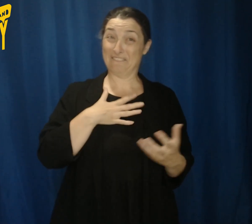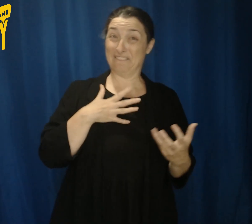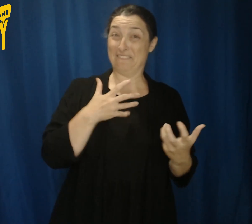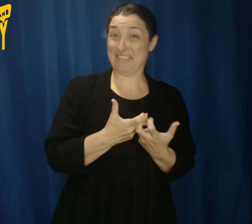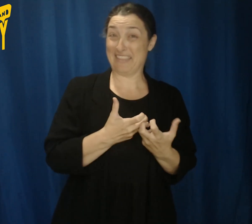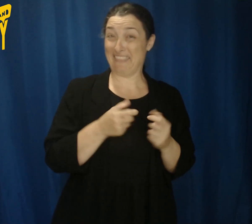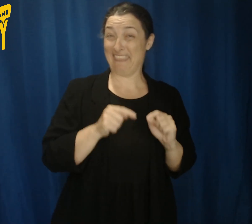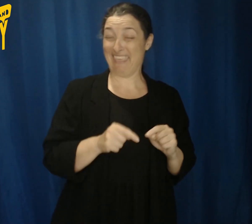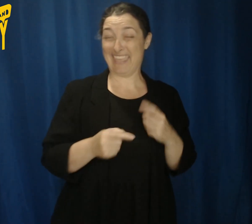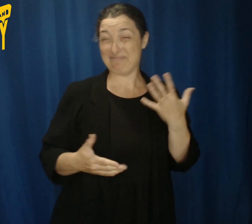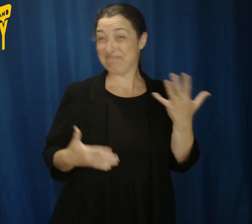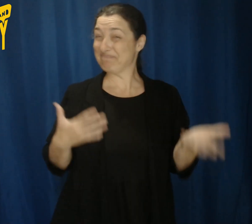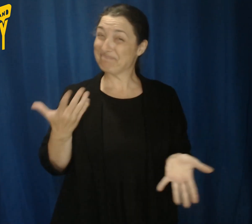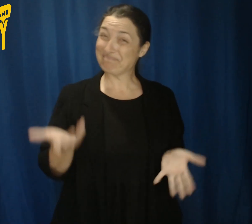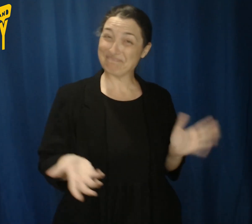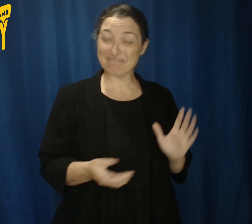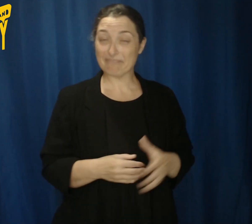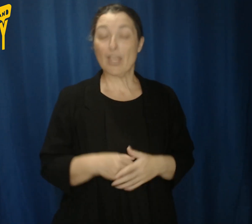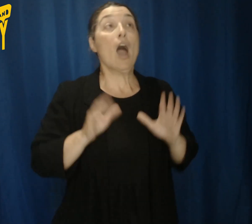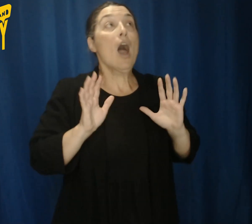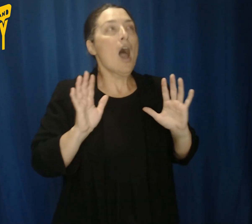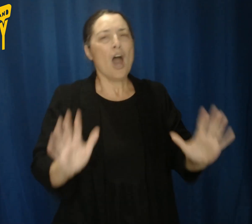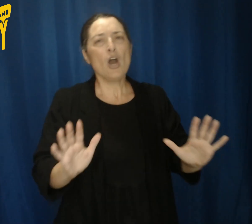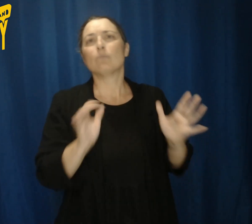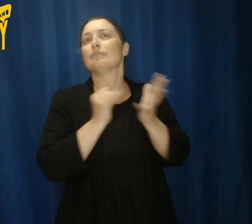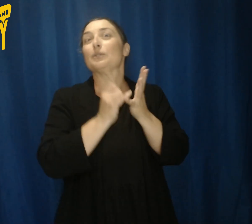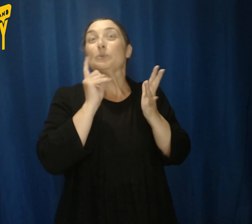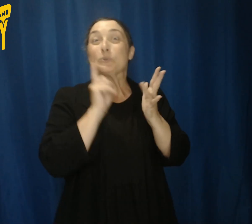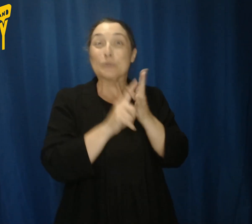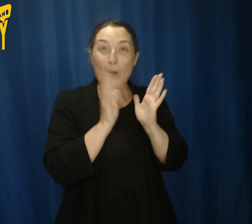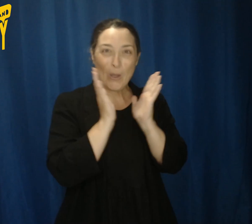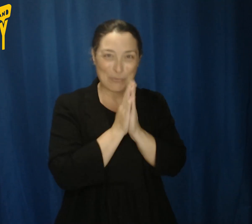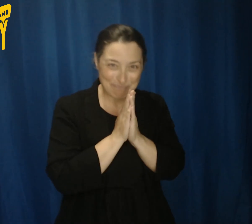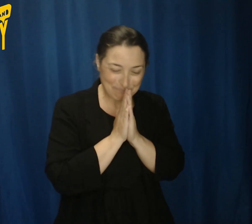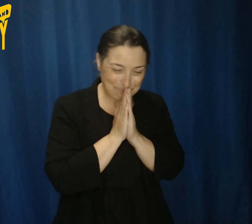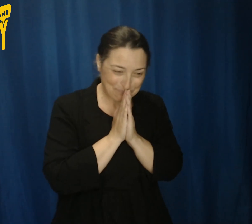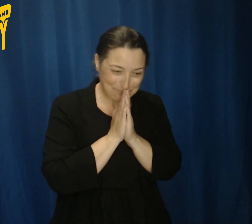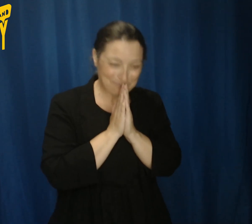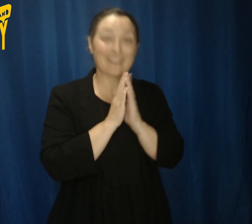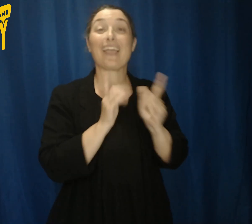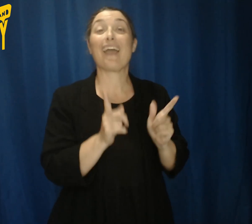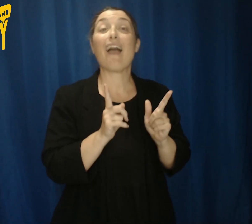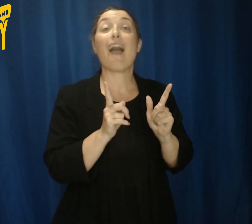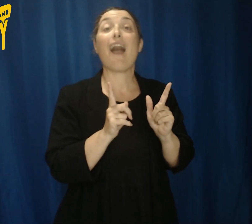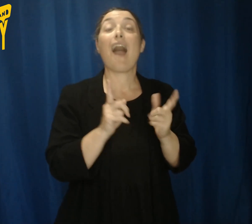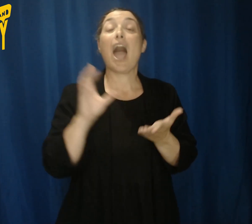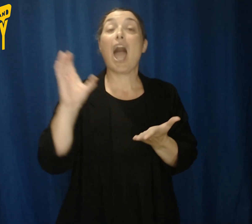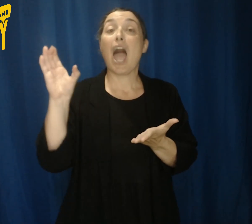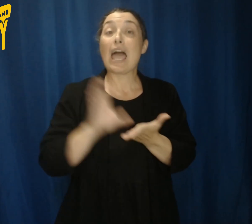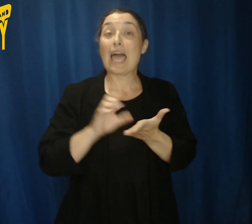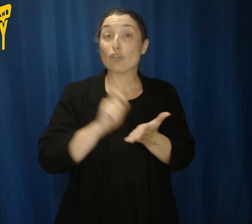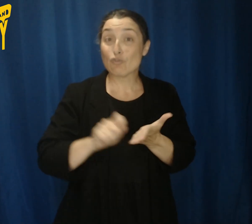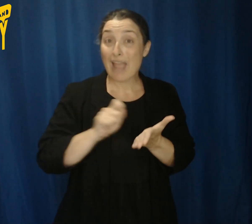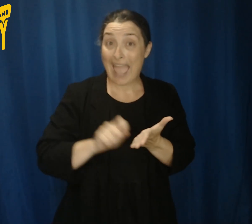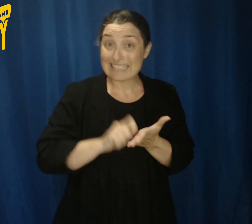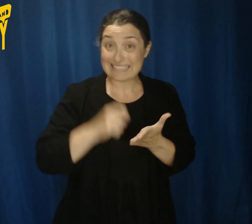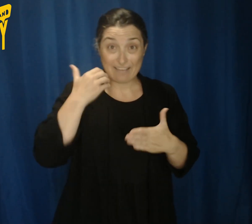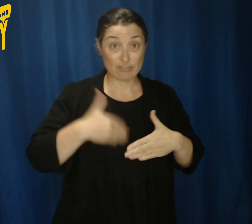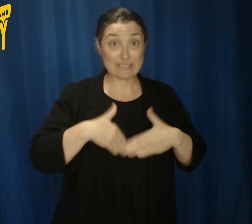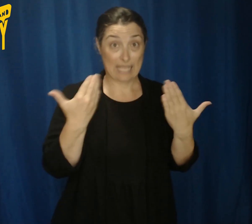maybe. Oh, so I like to write grants every day for about 6 weeks out from when the